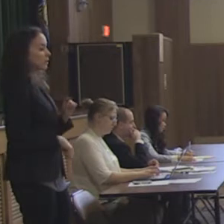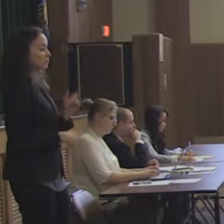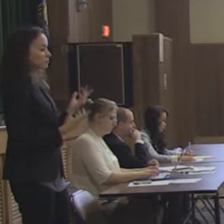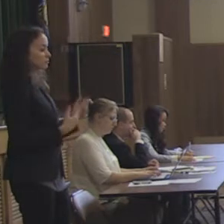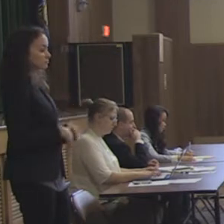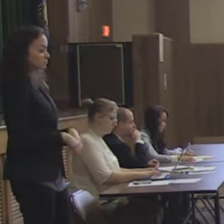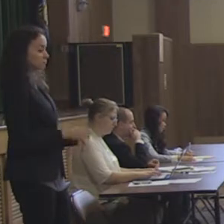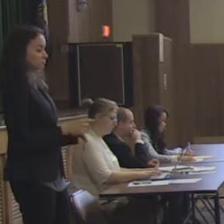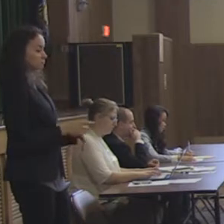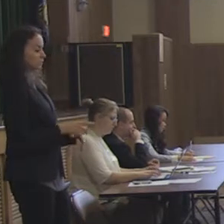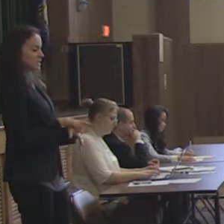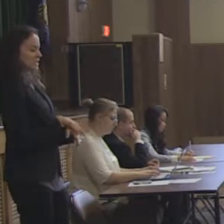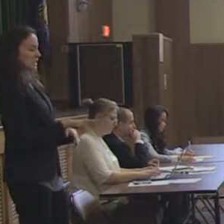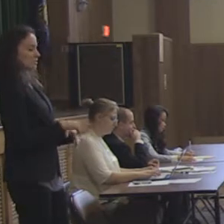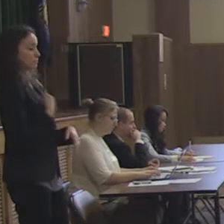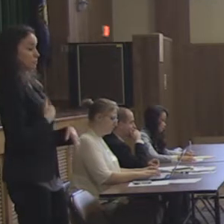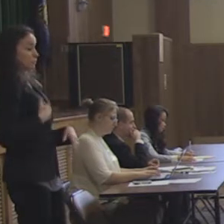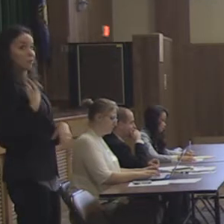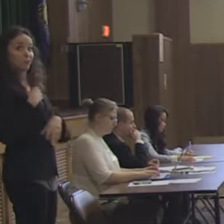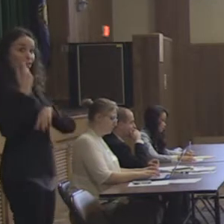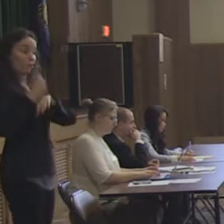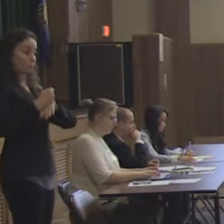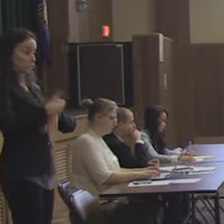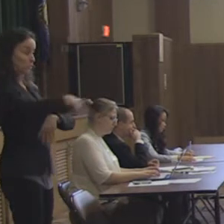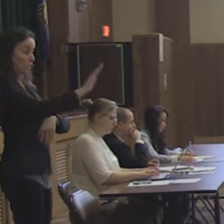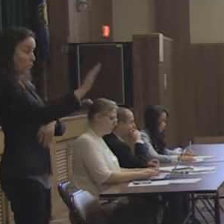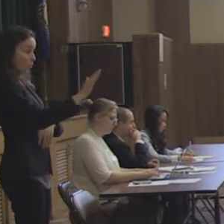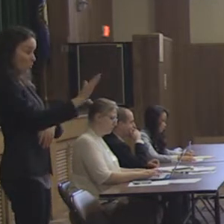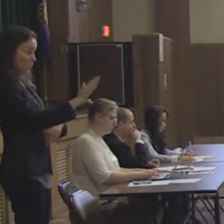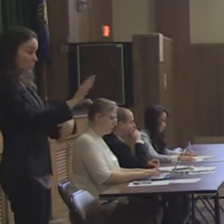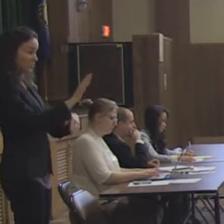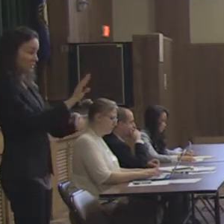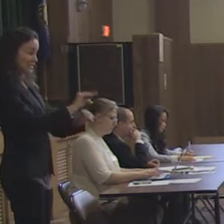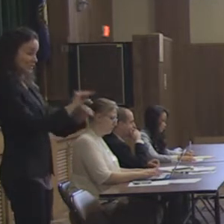your fingers and make that go away. And